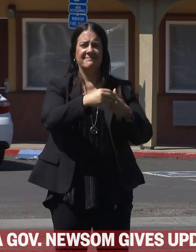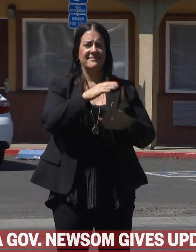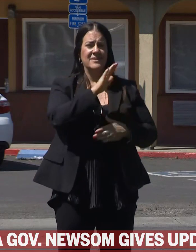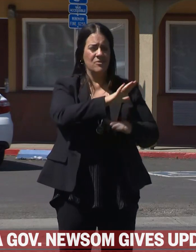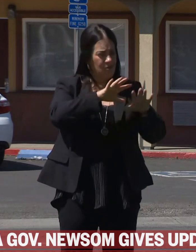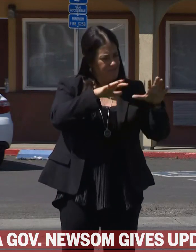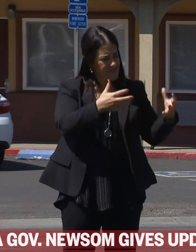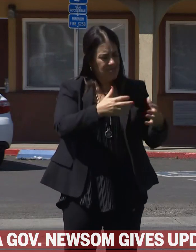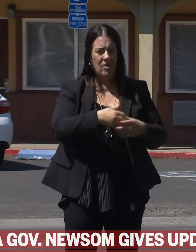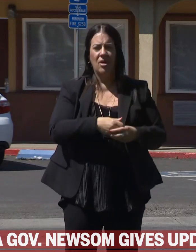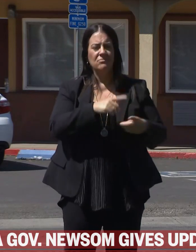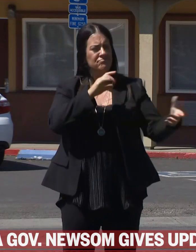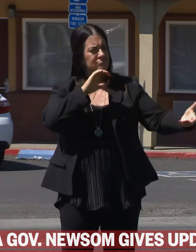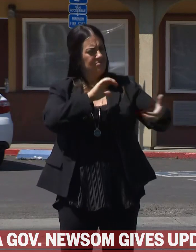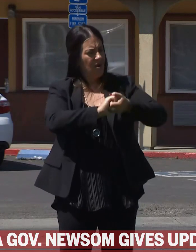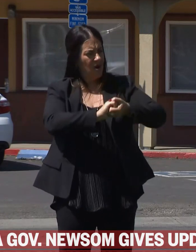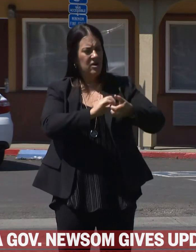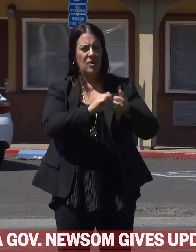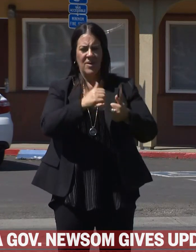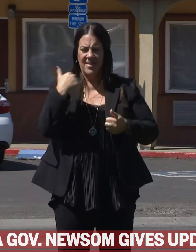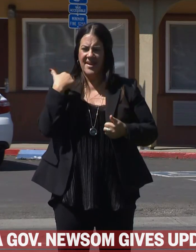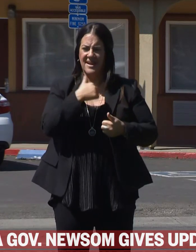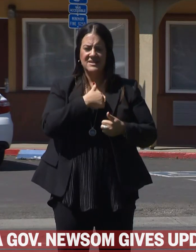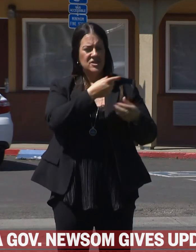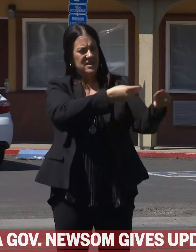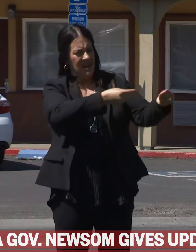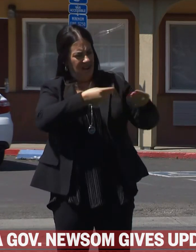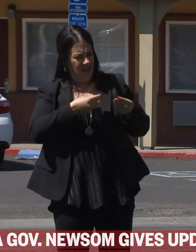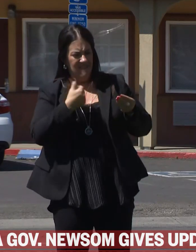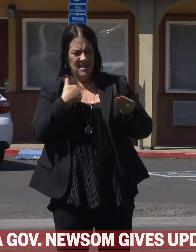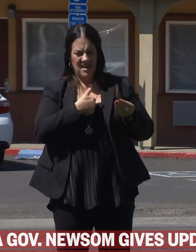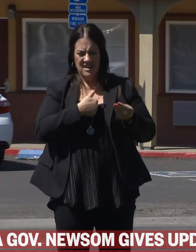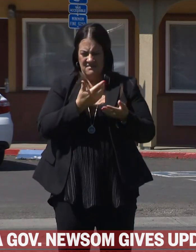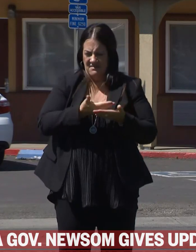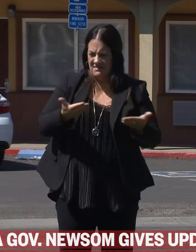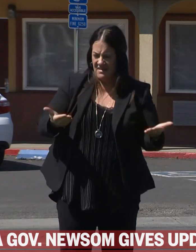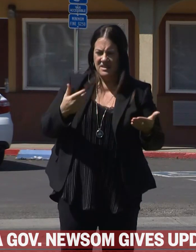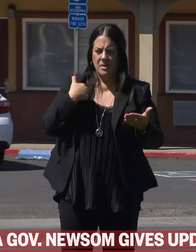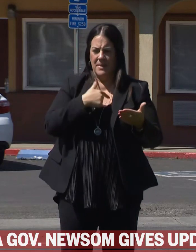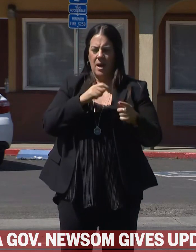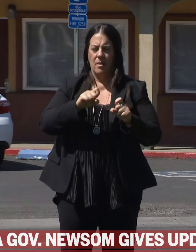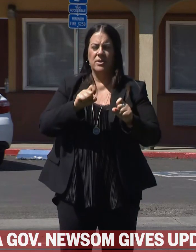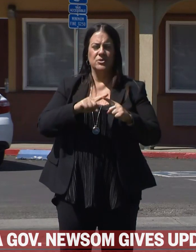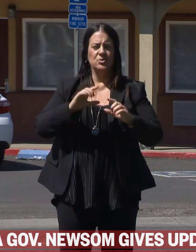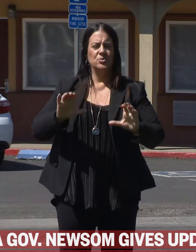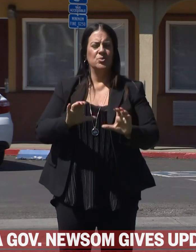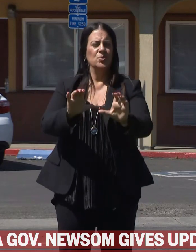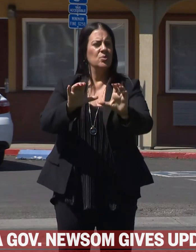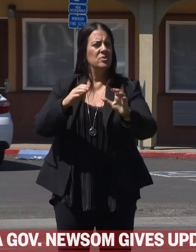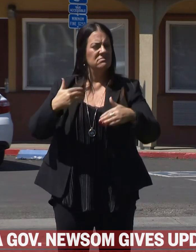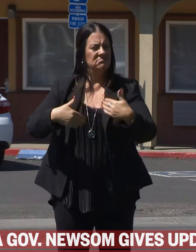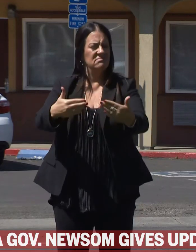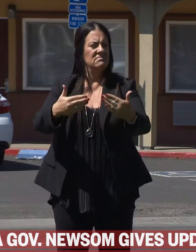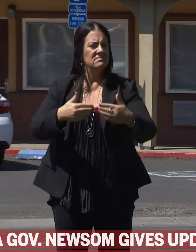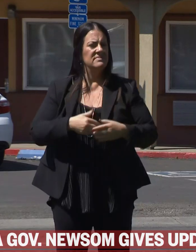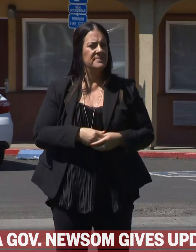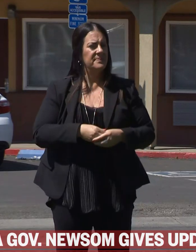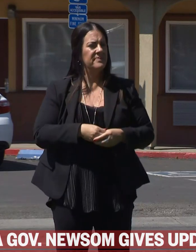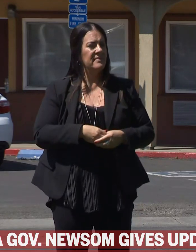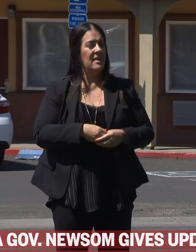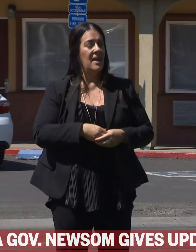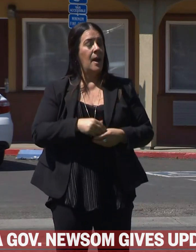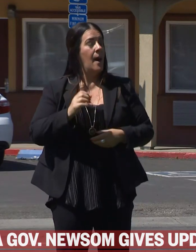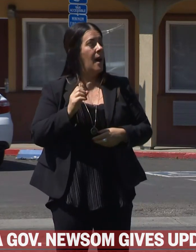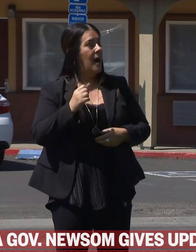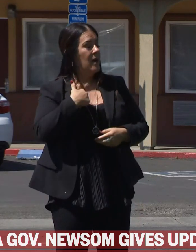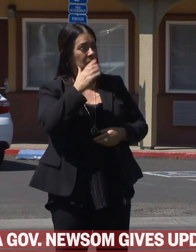is partnering with us, that is providing us the resources. Our promise on the other side